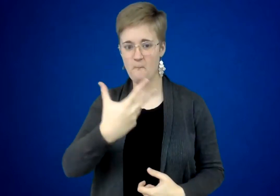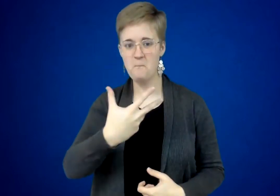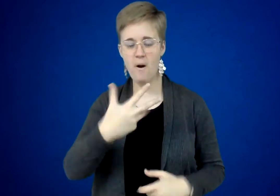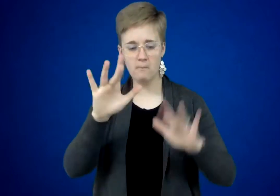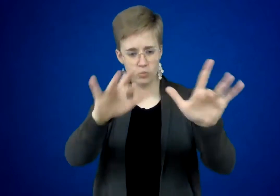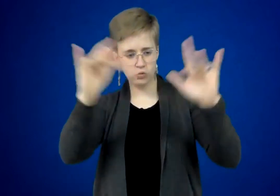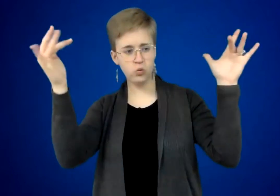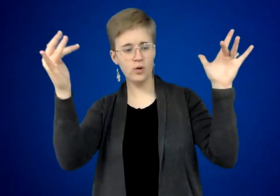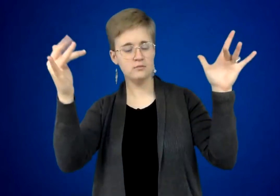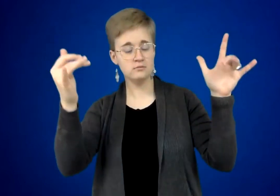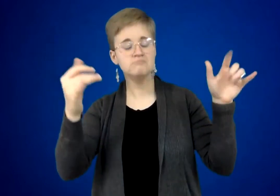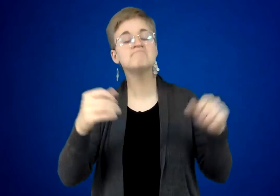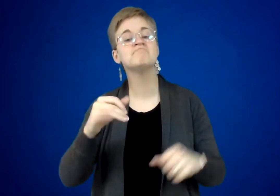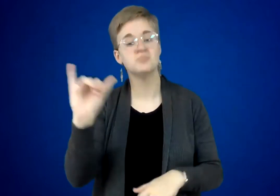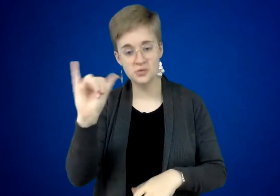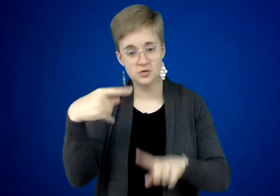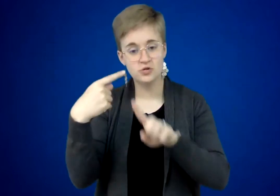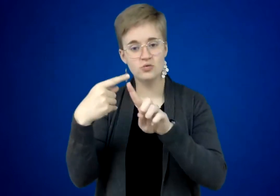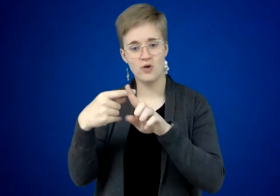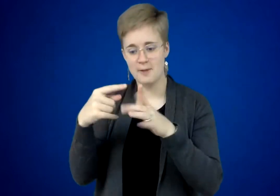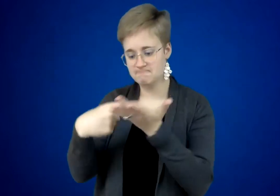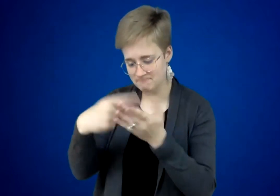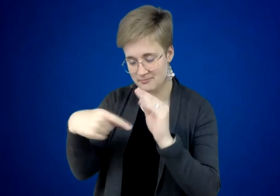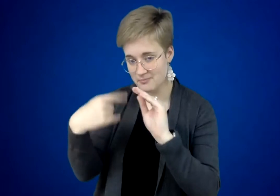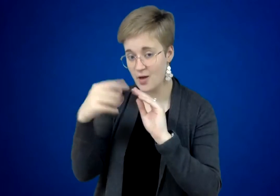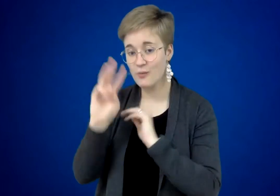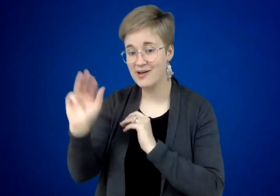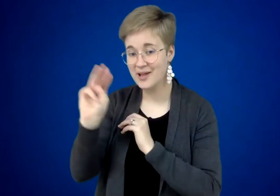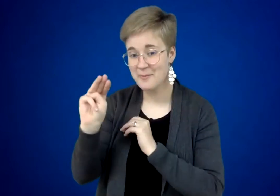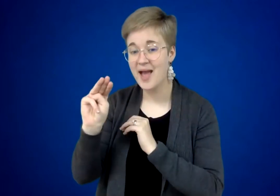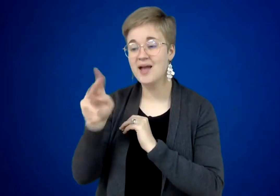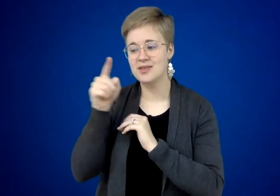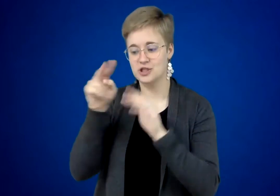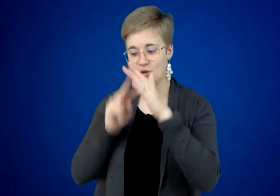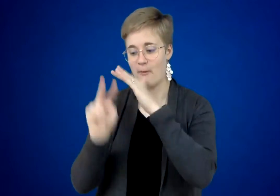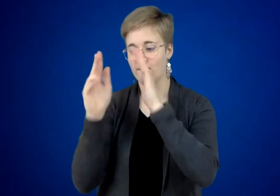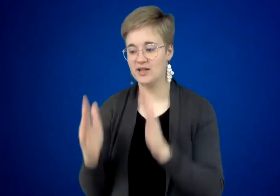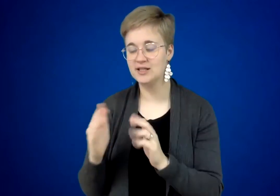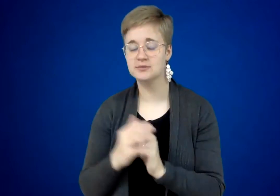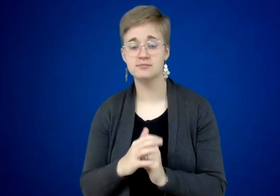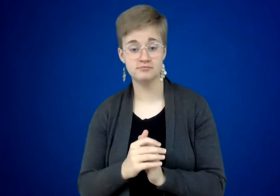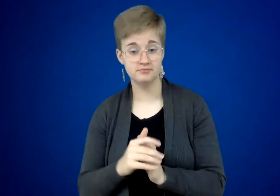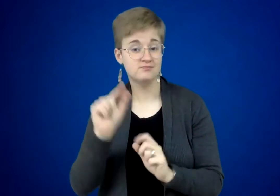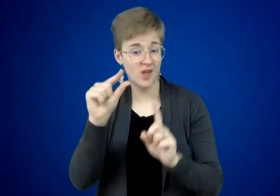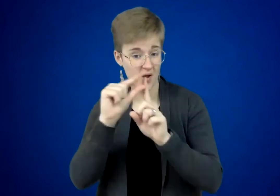talked about Willie Mae being a prophetess. Her words sounded the way all those things made him